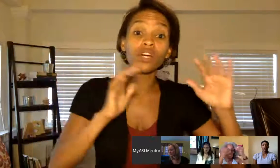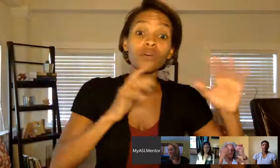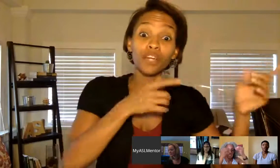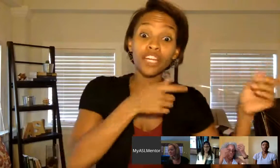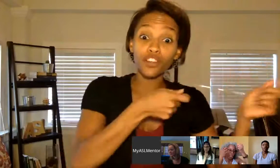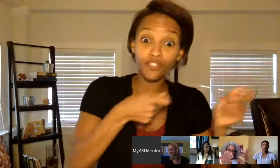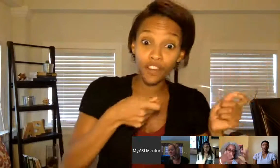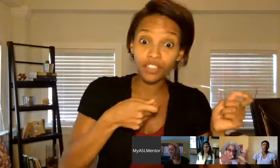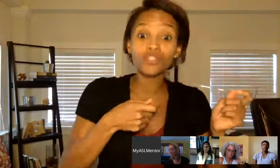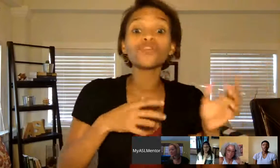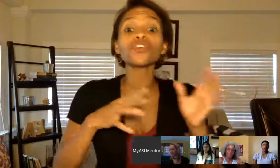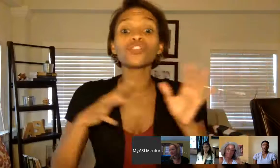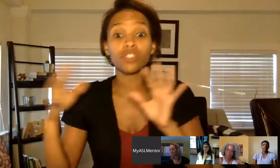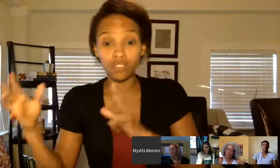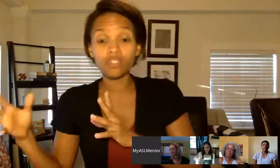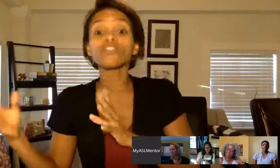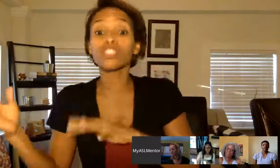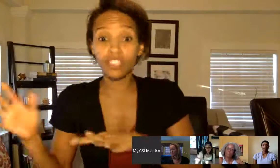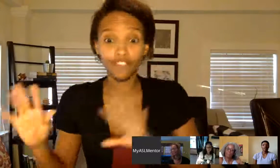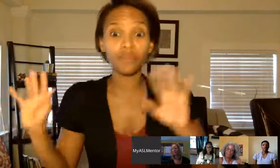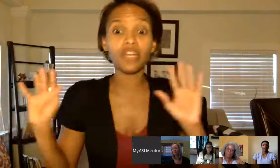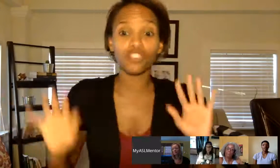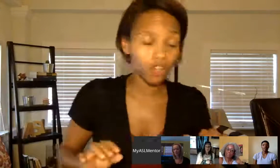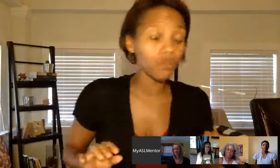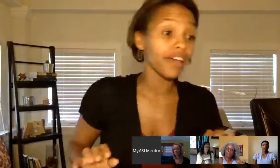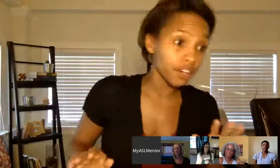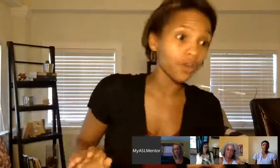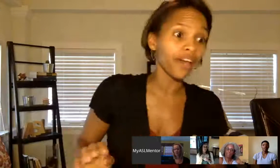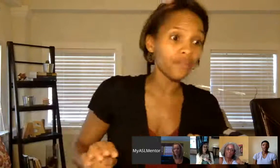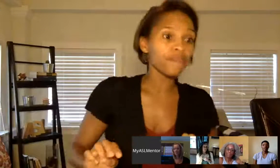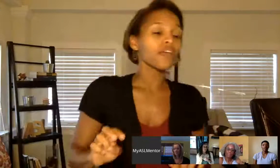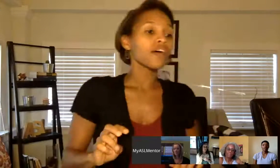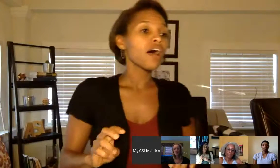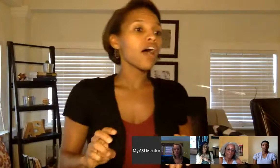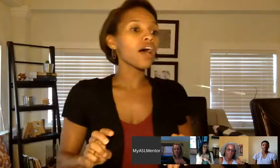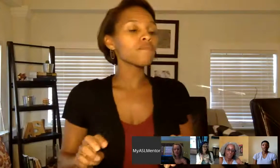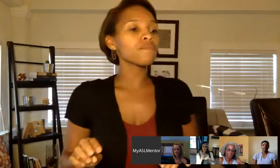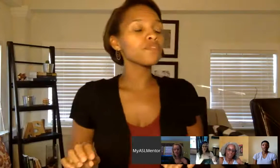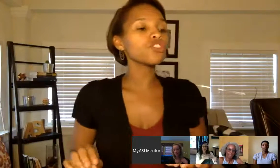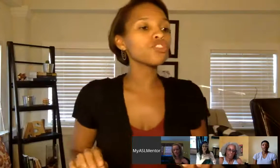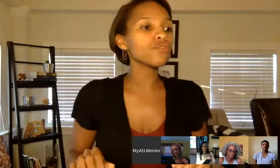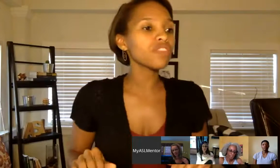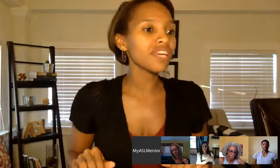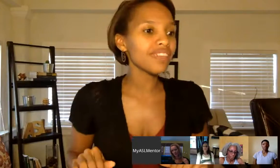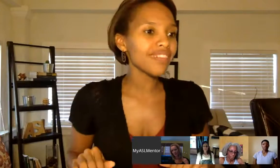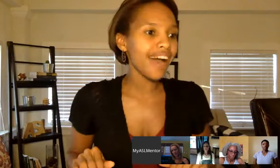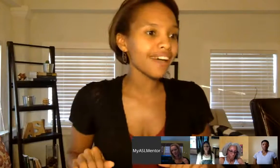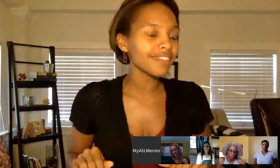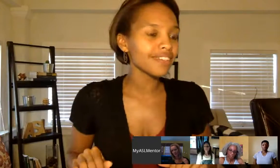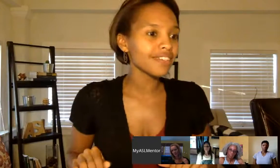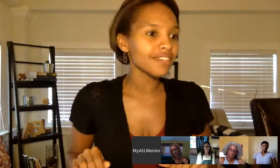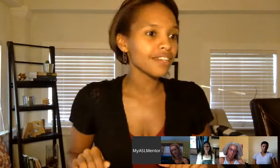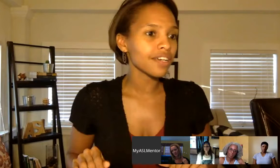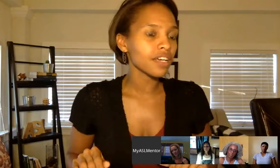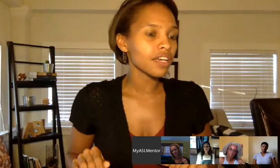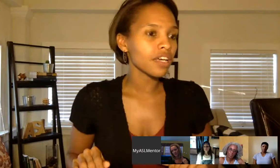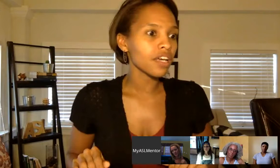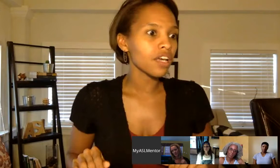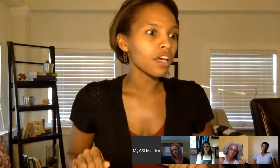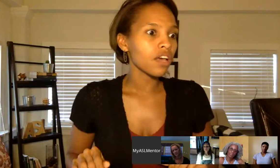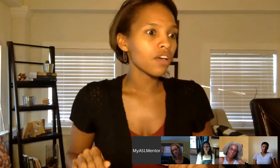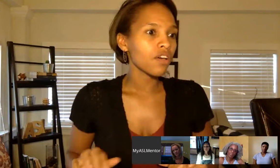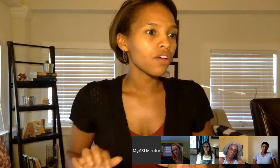between bringing your friends versus just information. Okay, okay. Do you think that